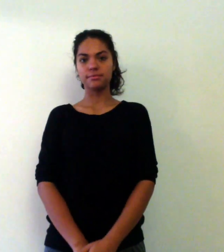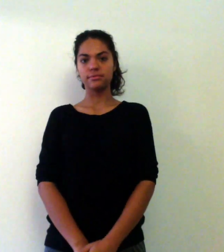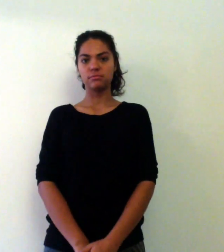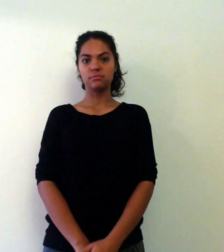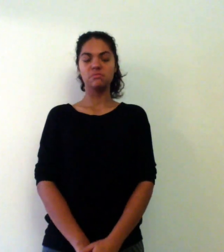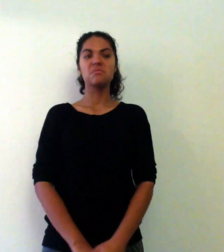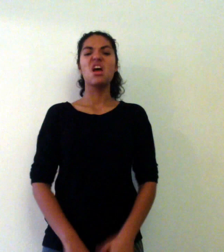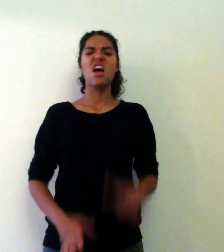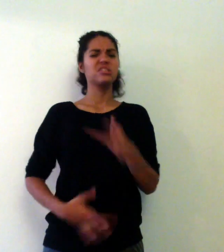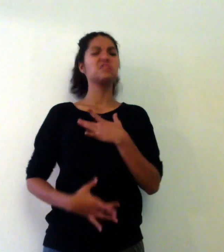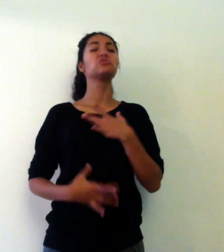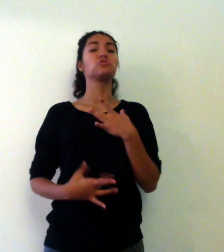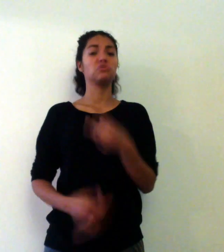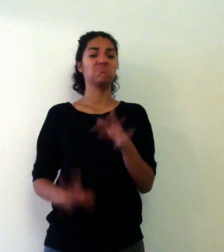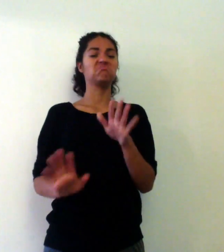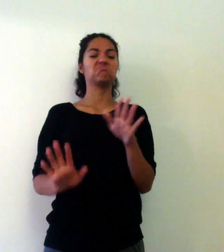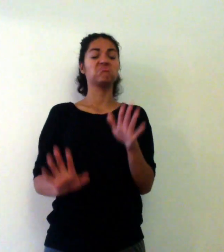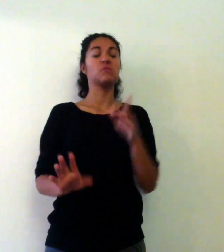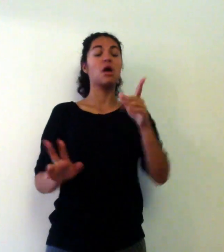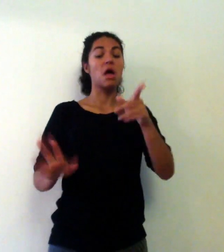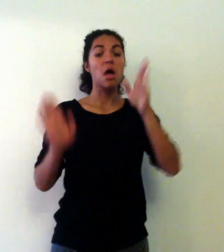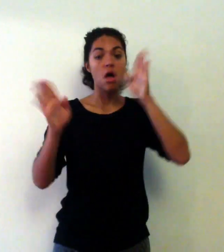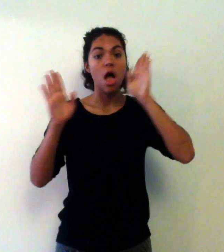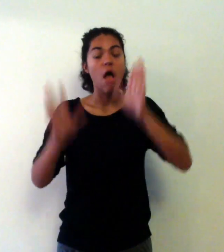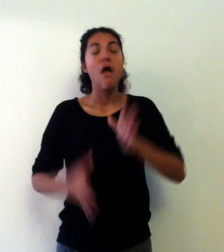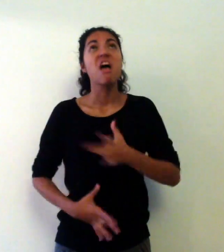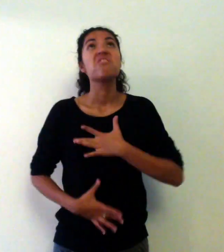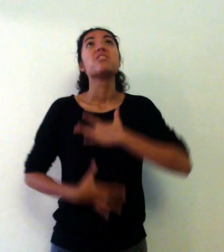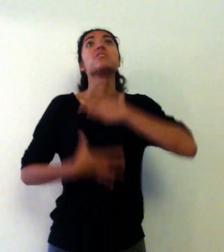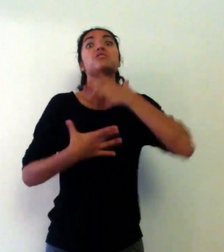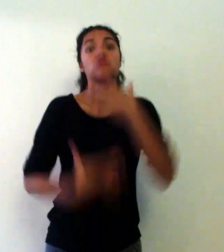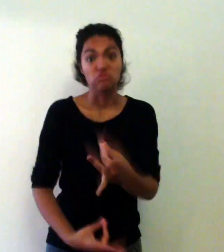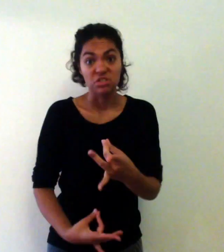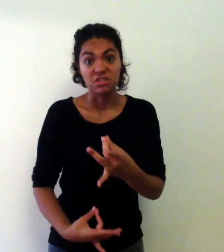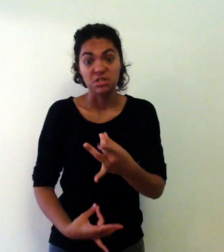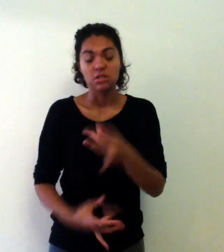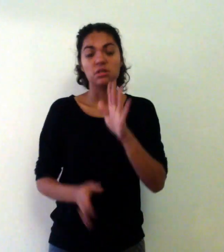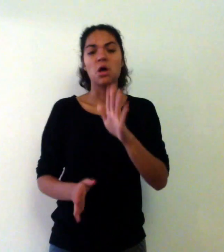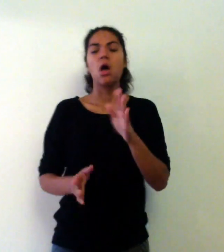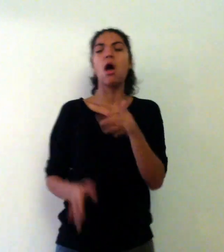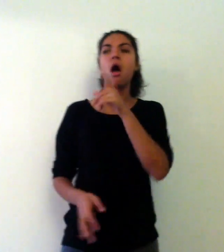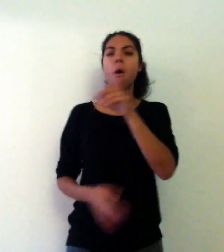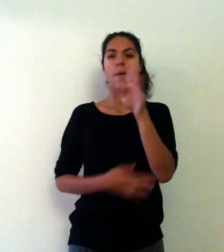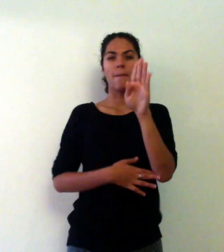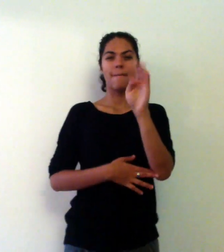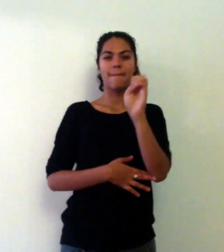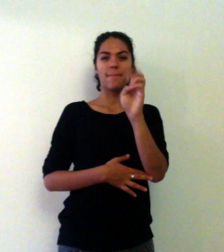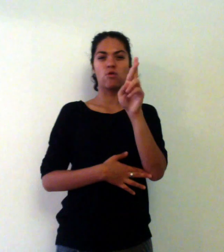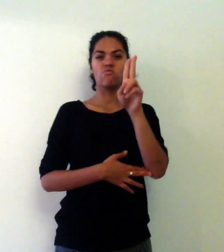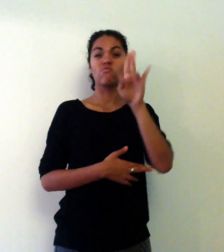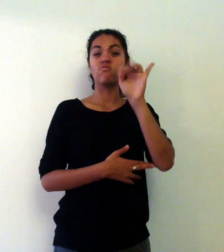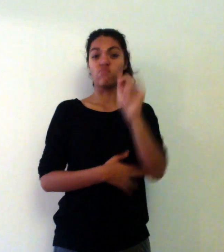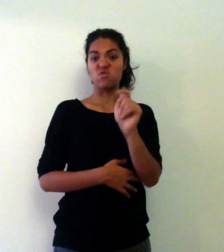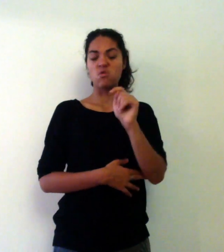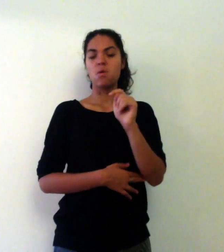dungeon of some destitute home in Beirut, in the Bekaa Valley, where these men are lying